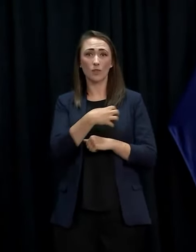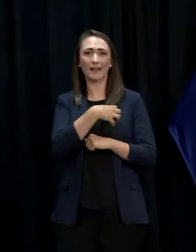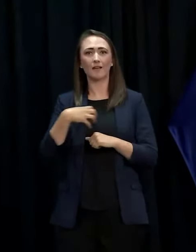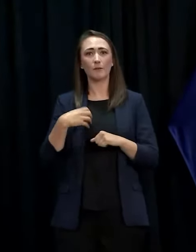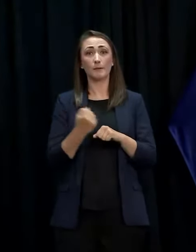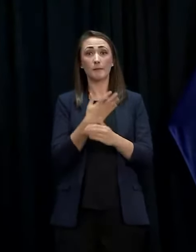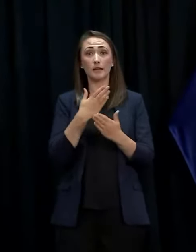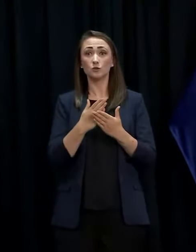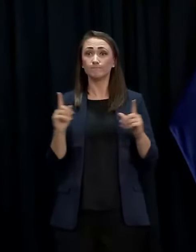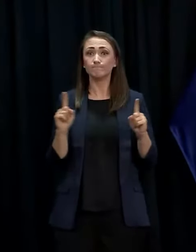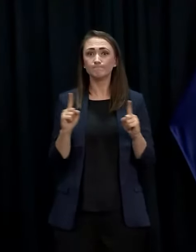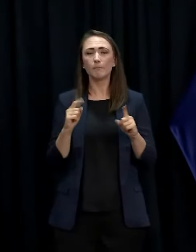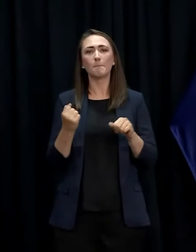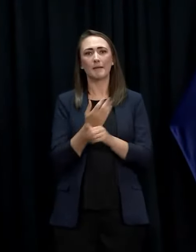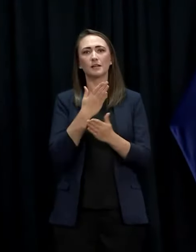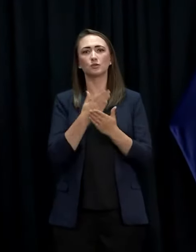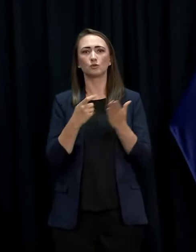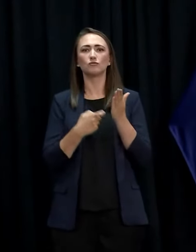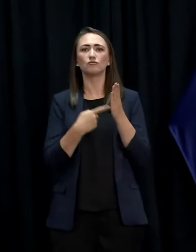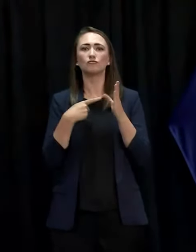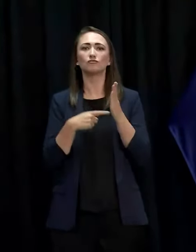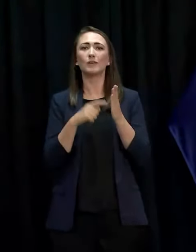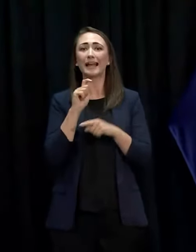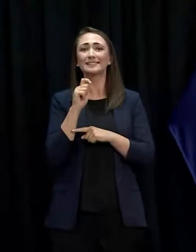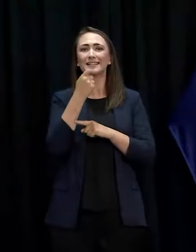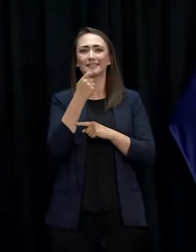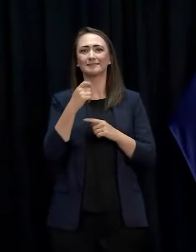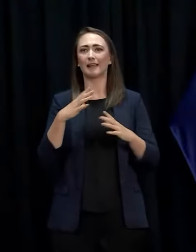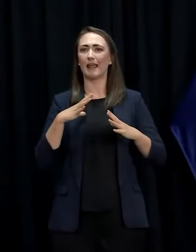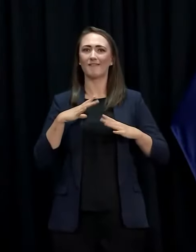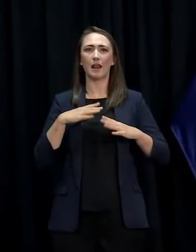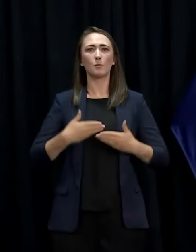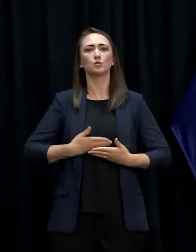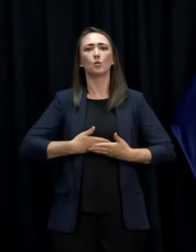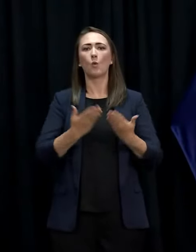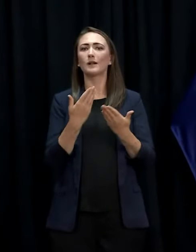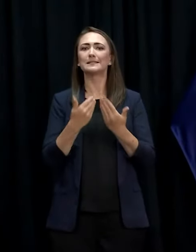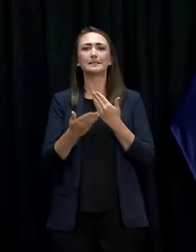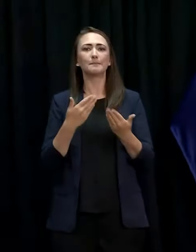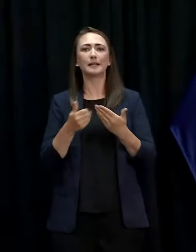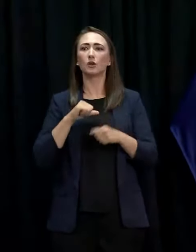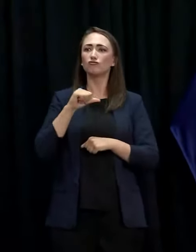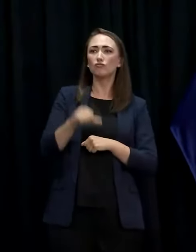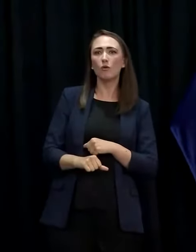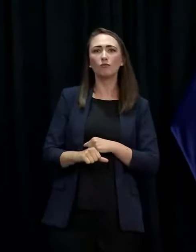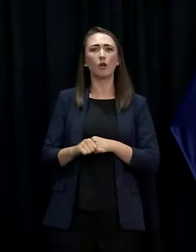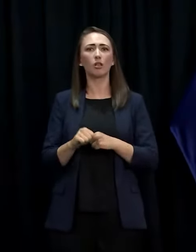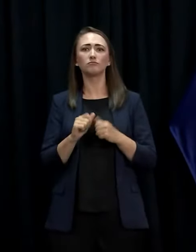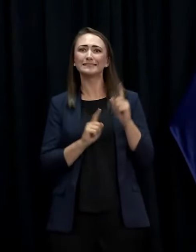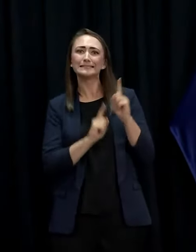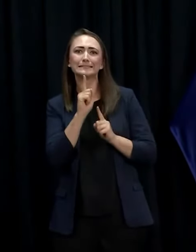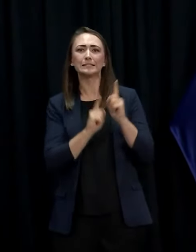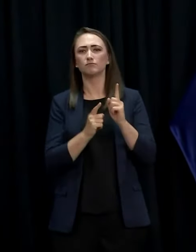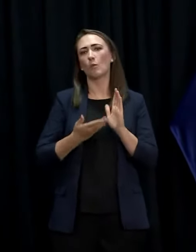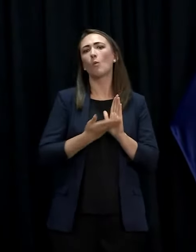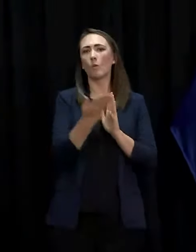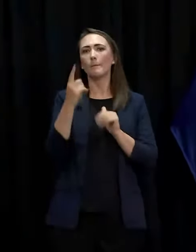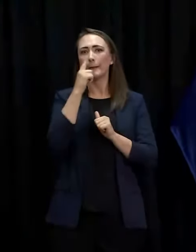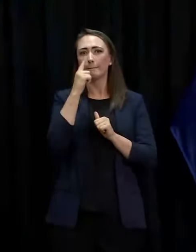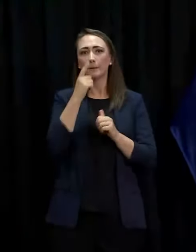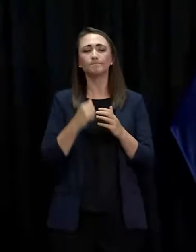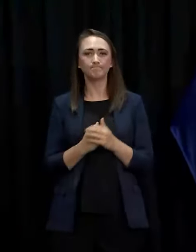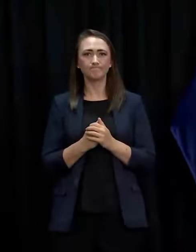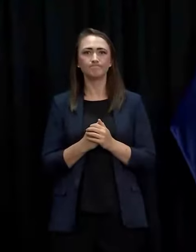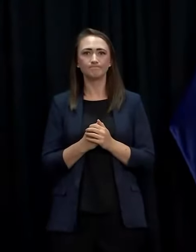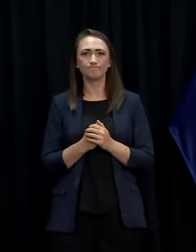antigen tests are easily accessible, no matter where you live in the country. More than 95% of the population can access